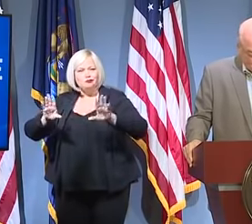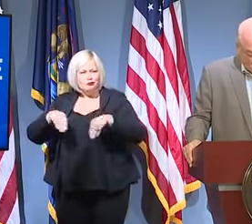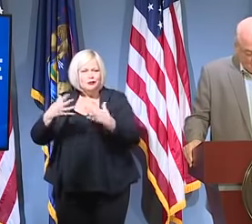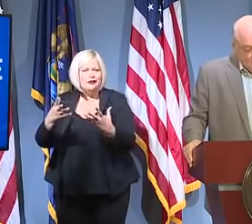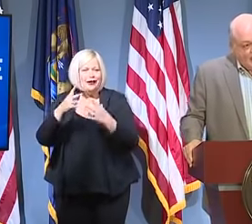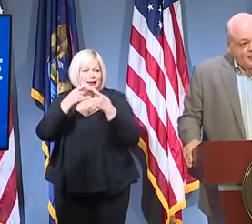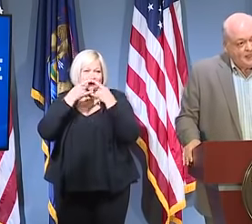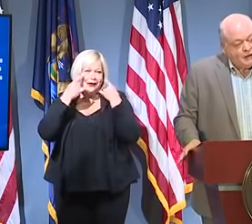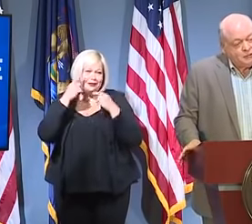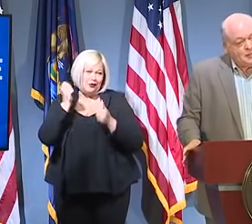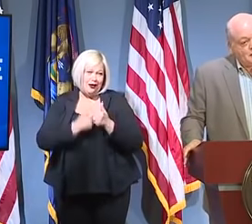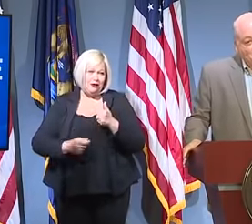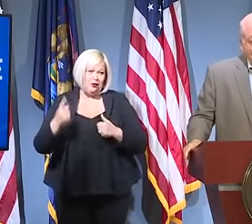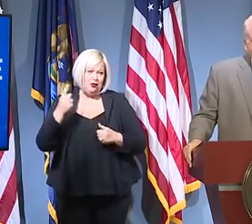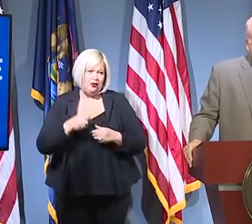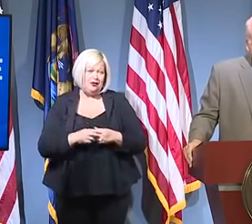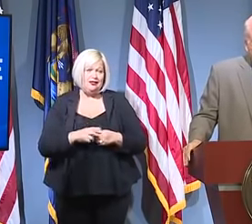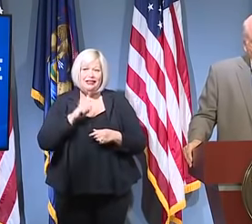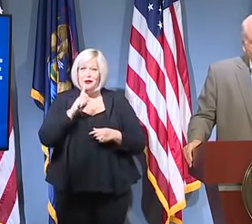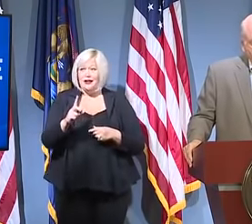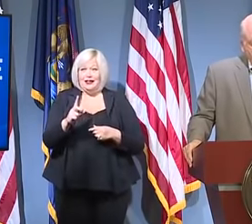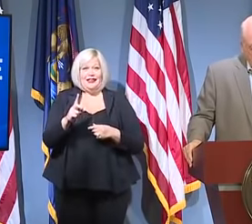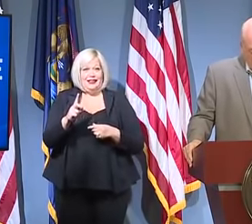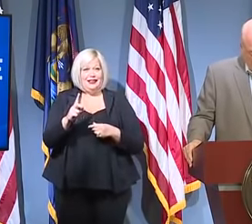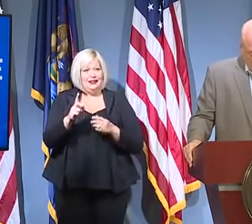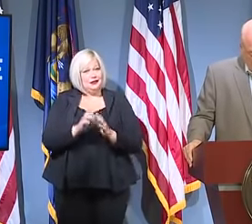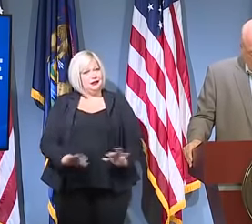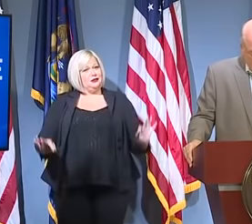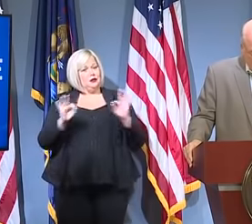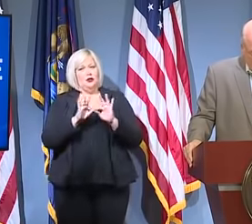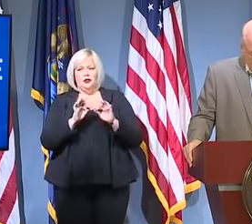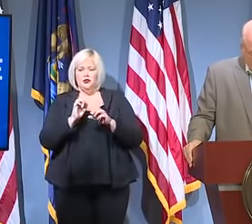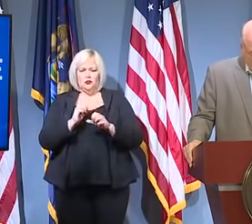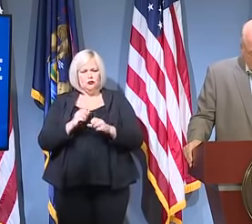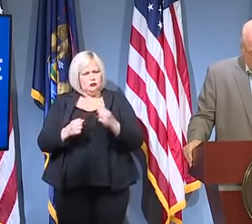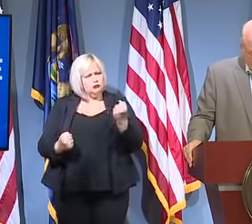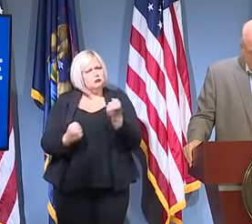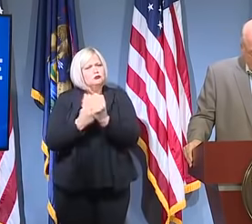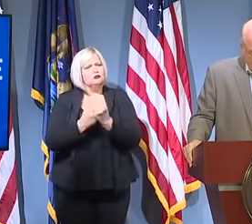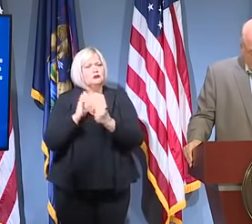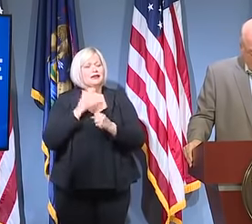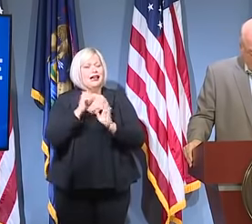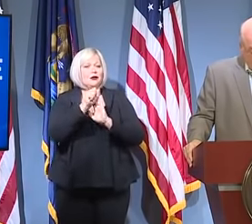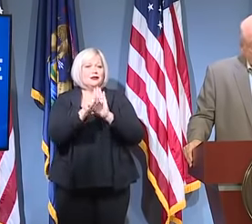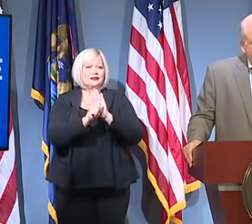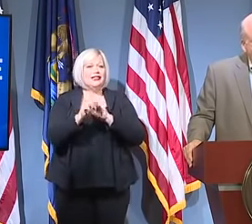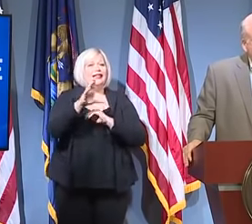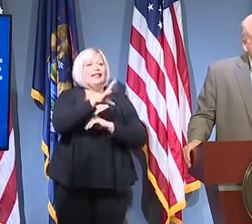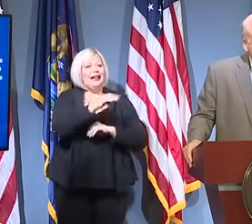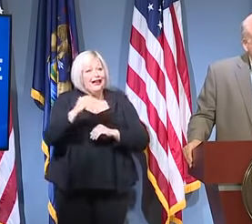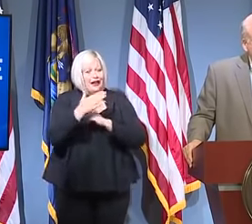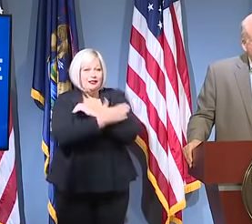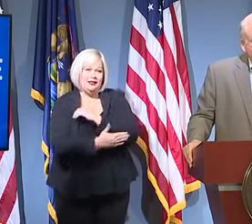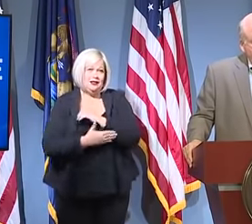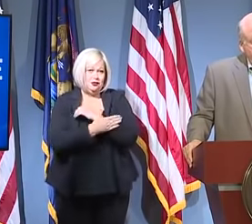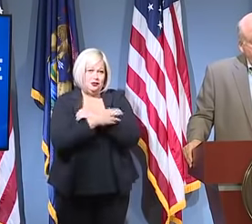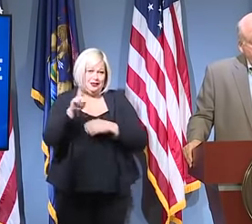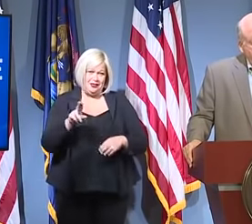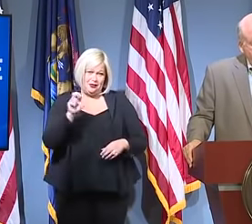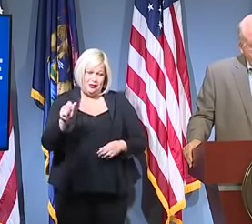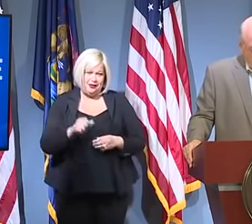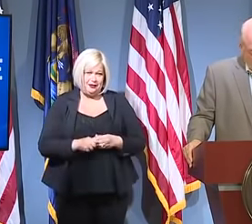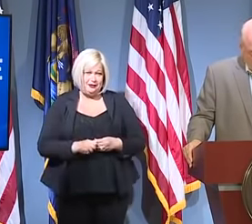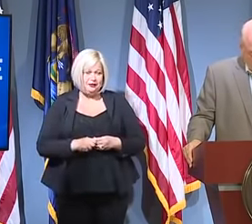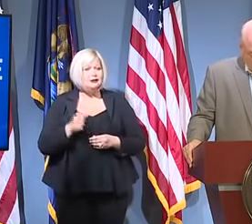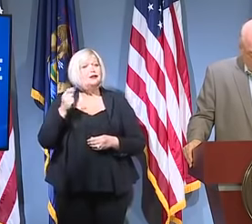helping. And it really just makes sense to invest in our state and in our country. In fact, the Ford Fund, which has